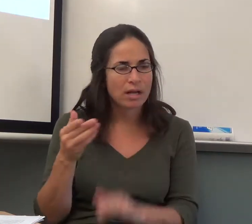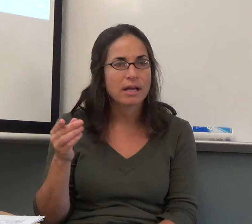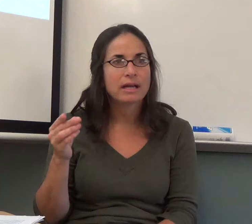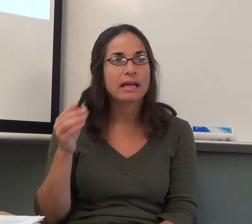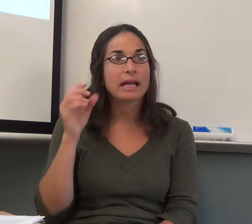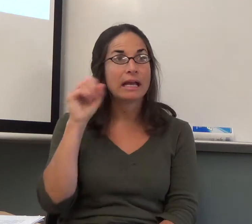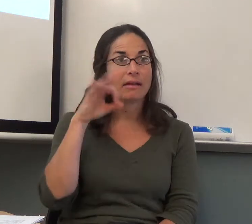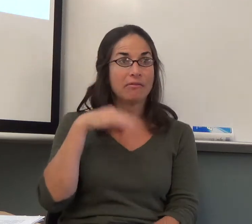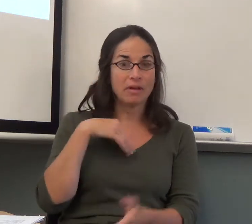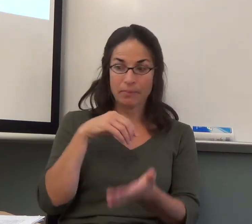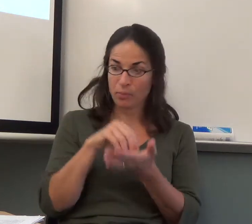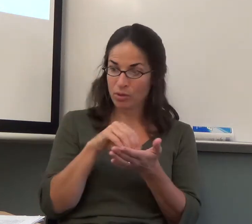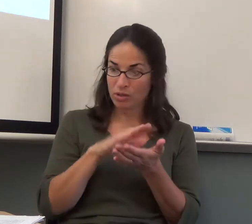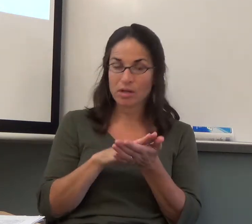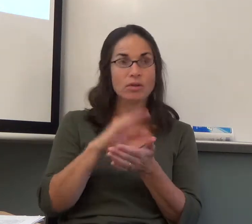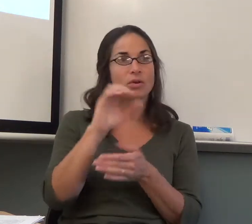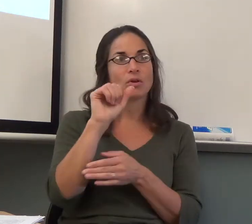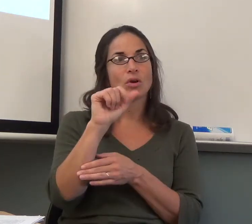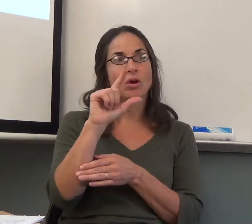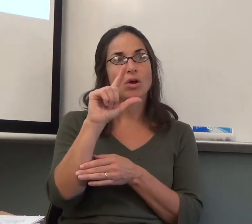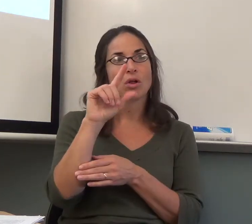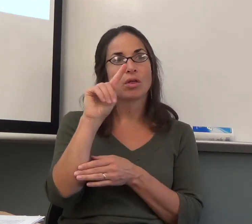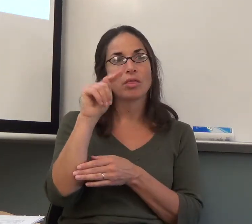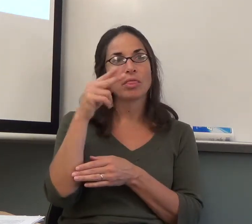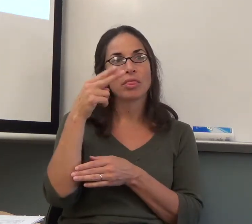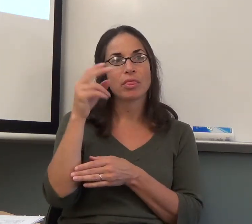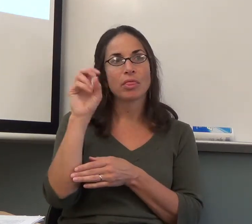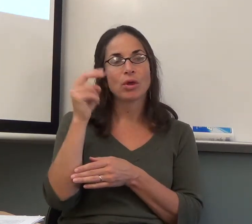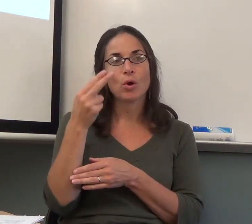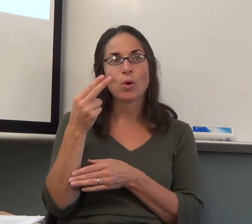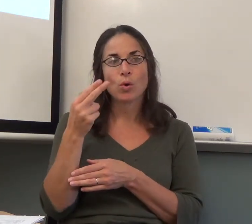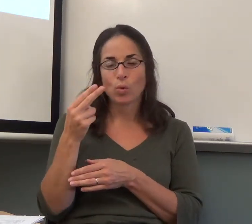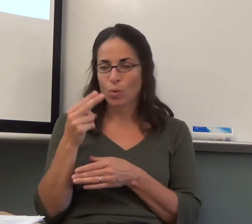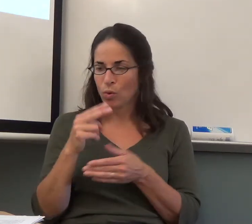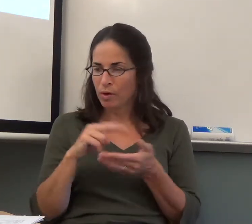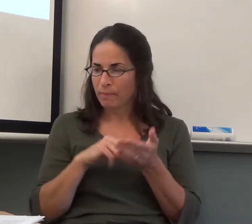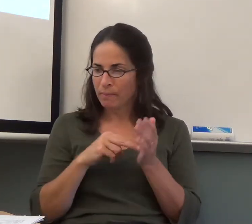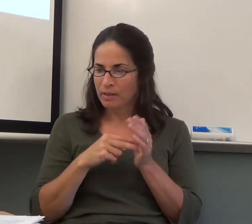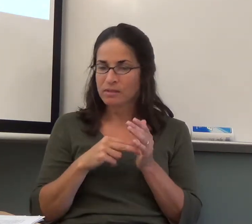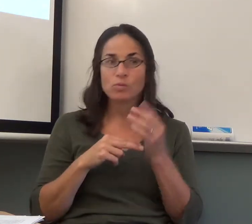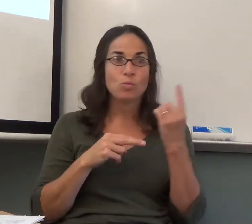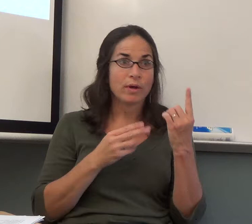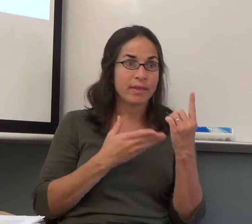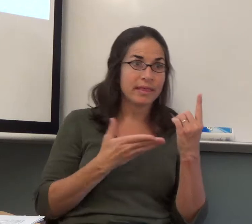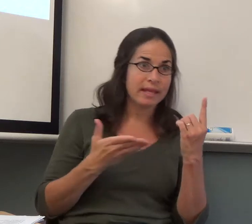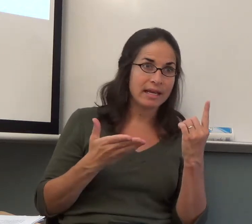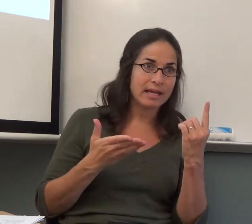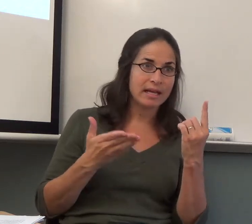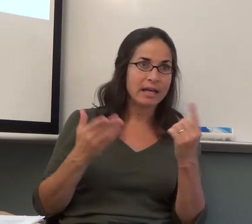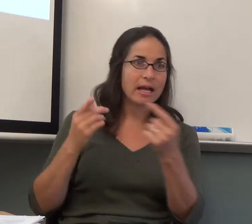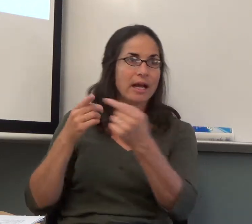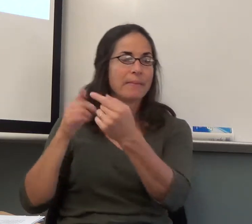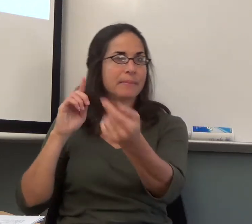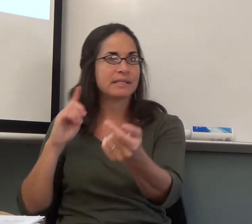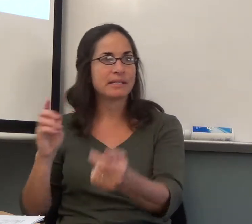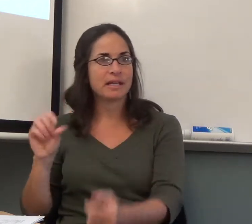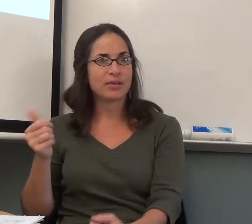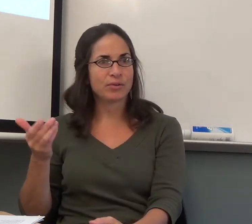although, then the word means one thing as opposed to the other. That doesn't work here because the two things are connected,